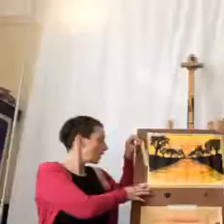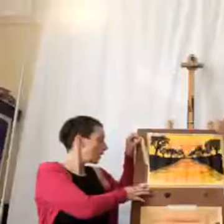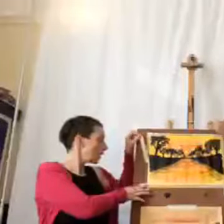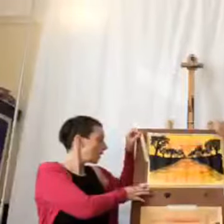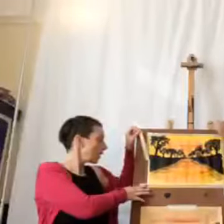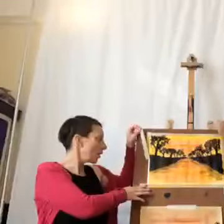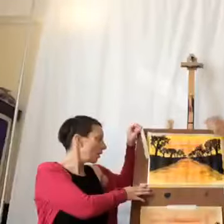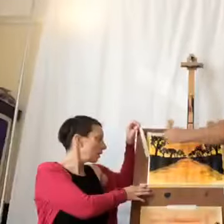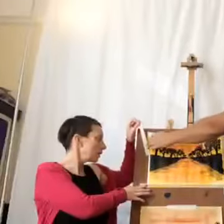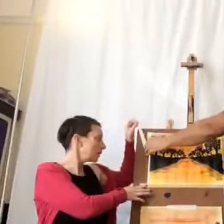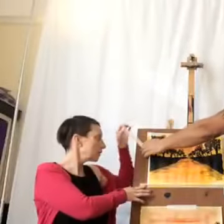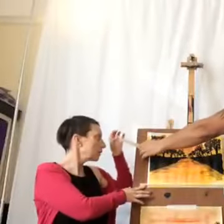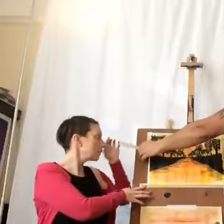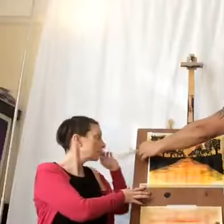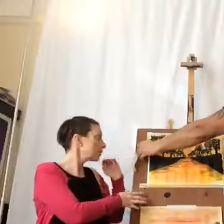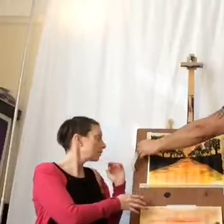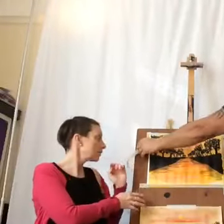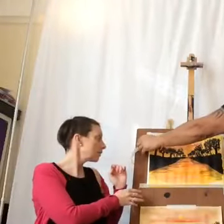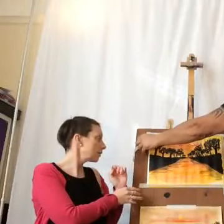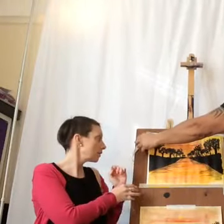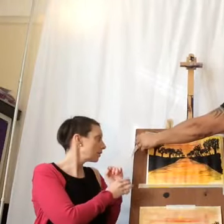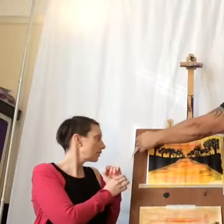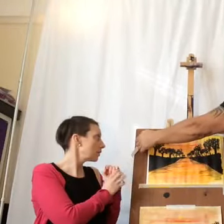rip. Okay. No.